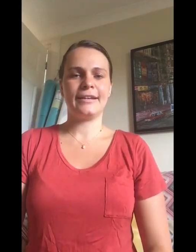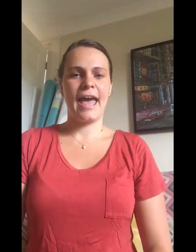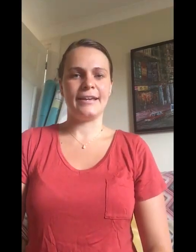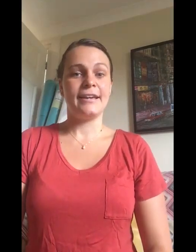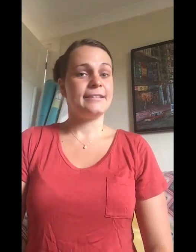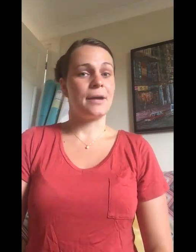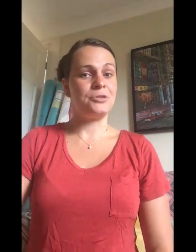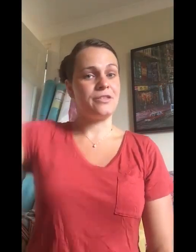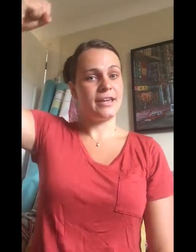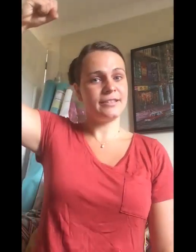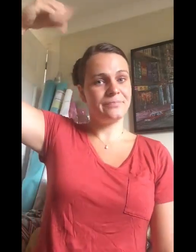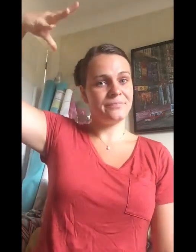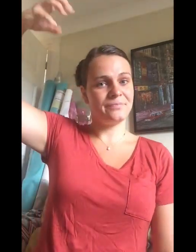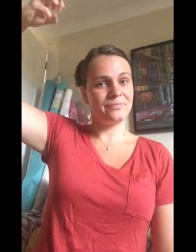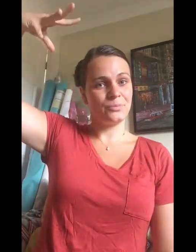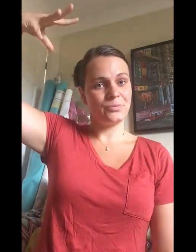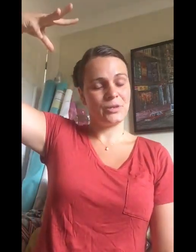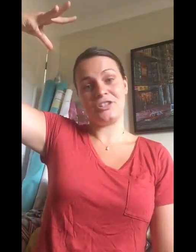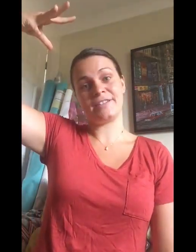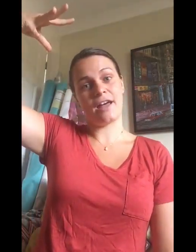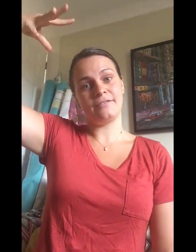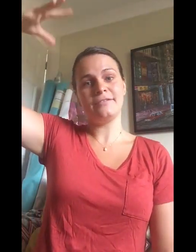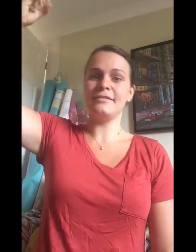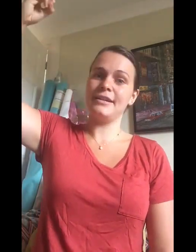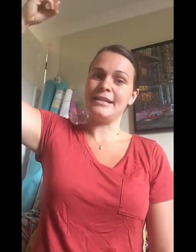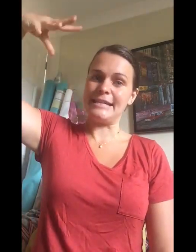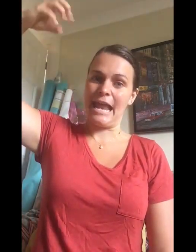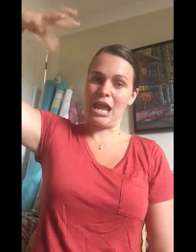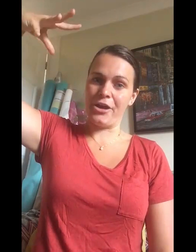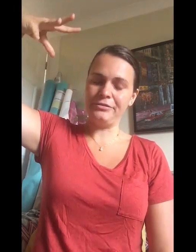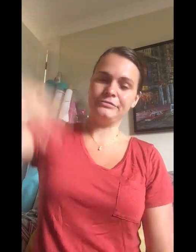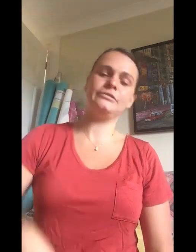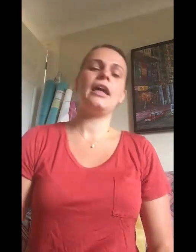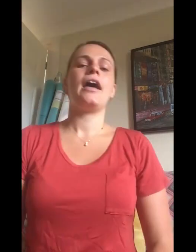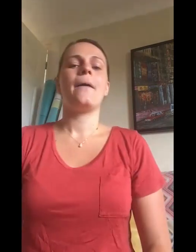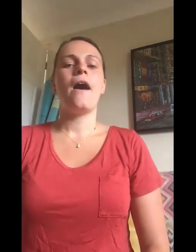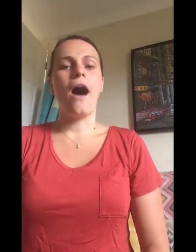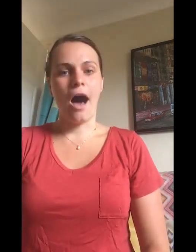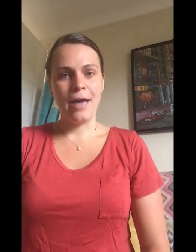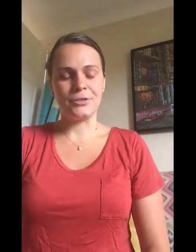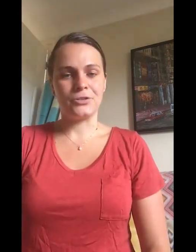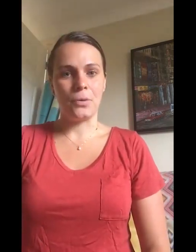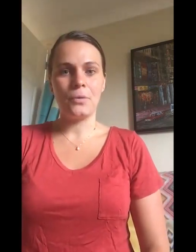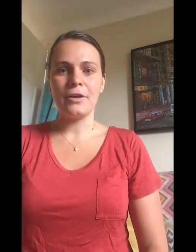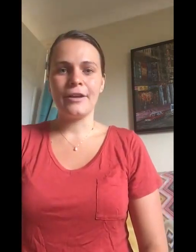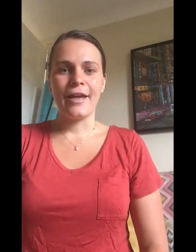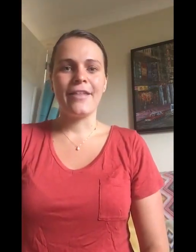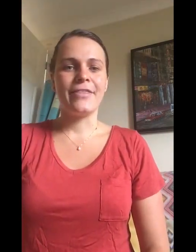Okay, some do this, which is sun, yellow. I was taught the